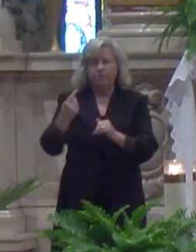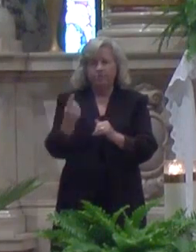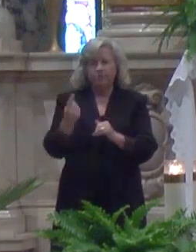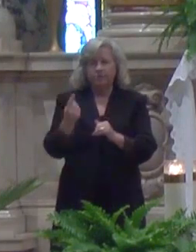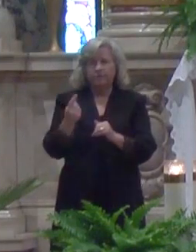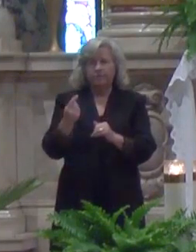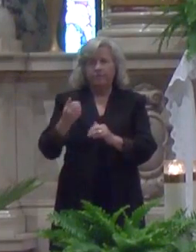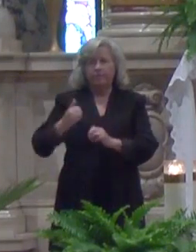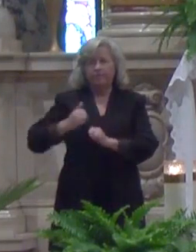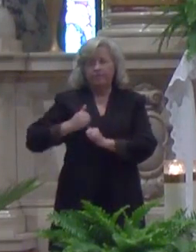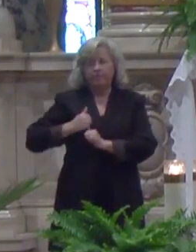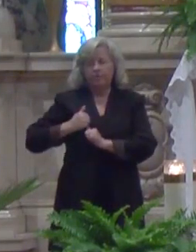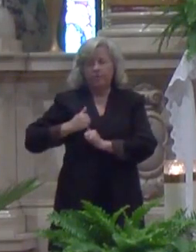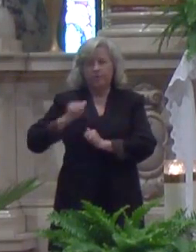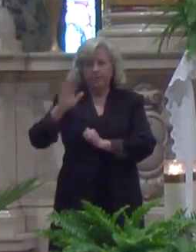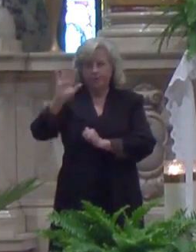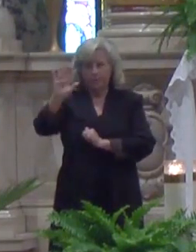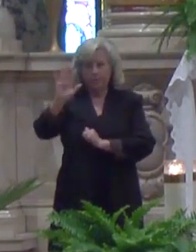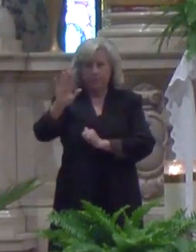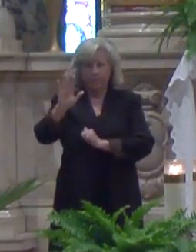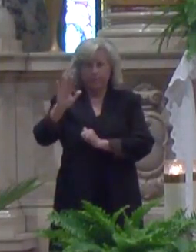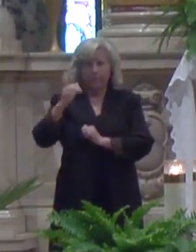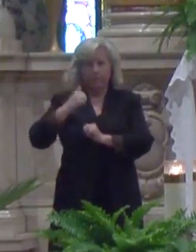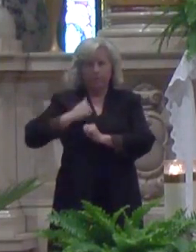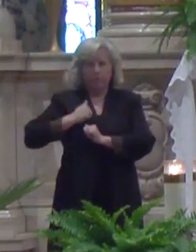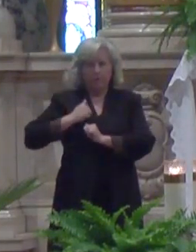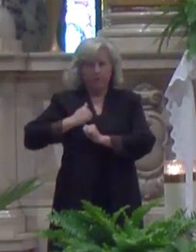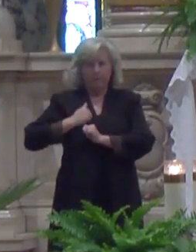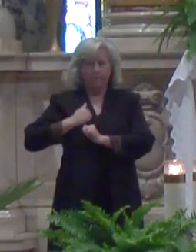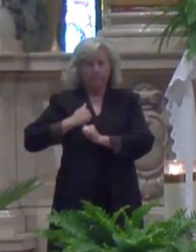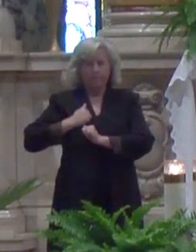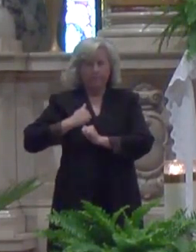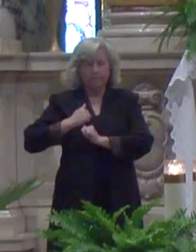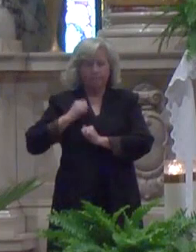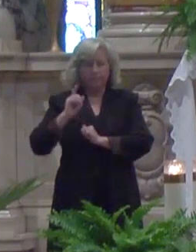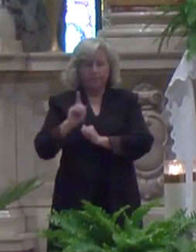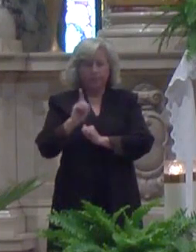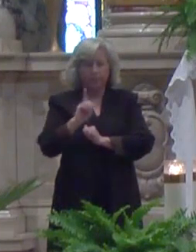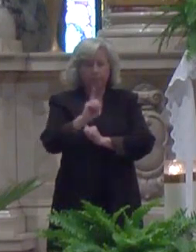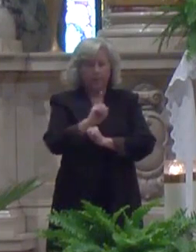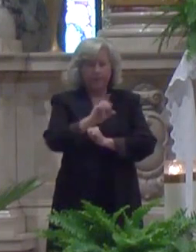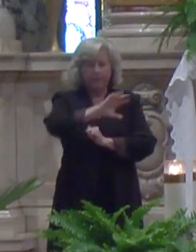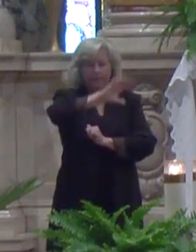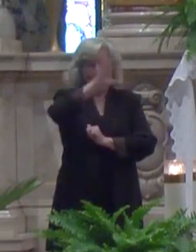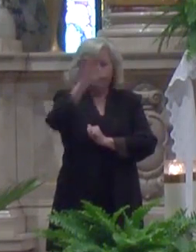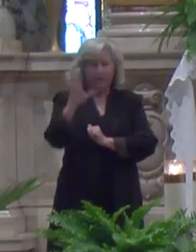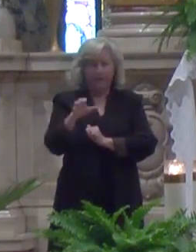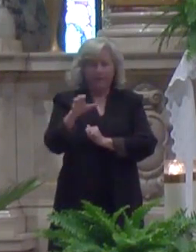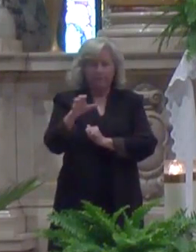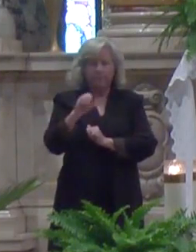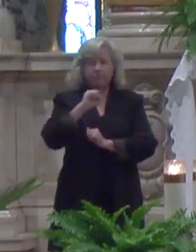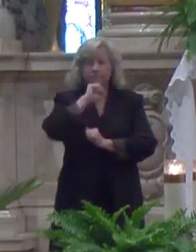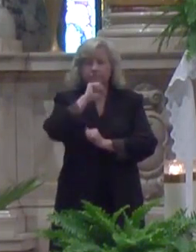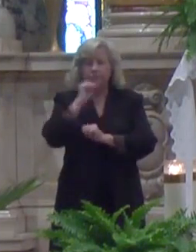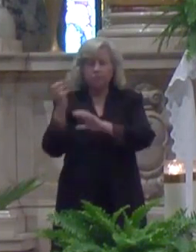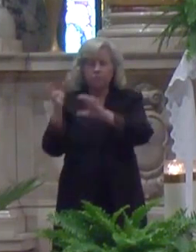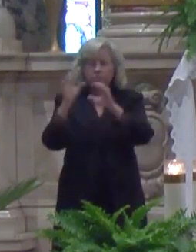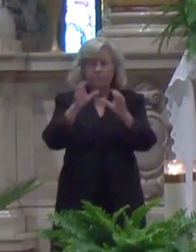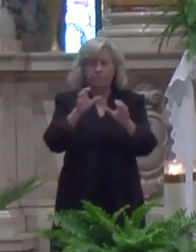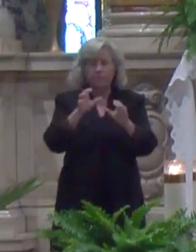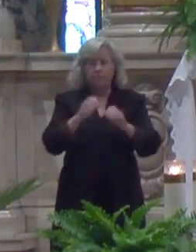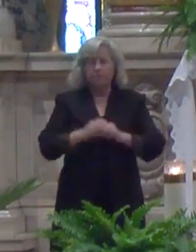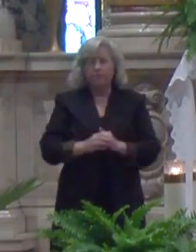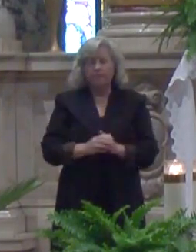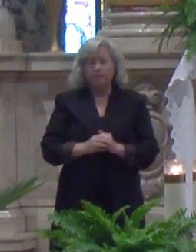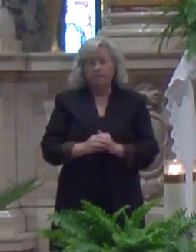Go, secure it as best you can." So they went and secured the tomb by fixing a seal to the stone and setting